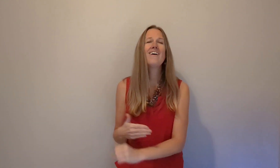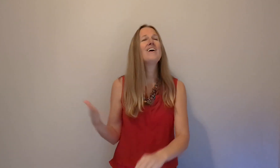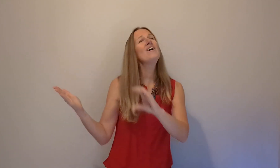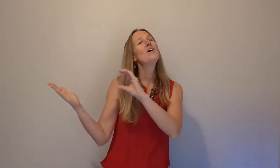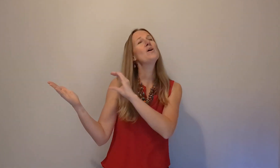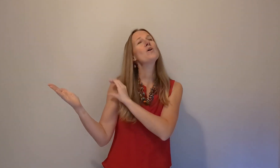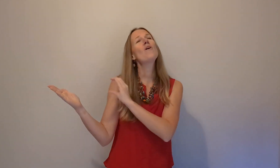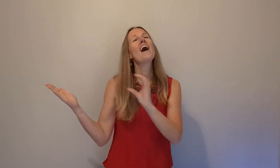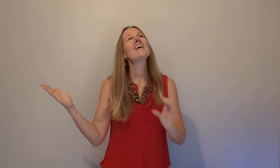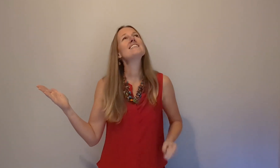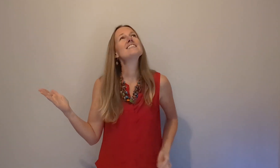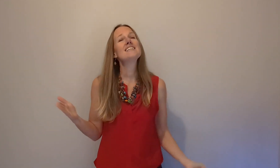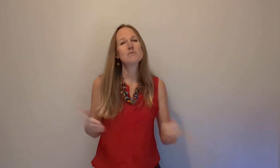born, Christ is